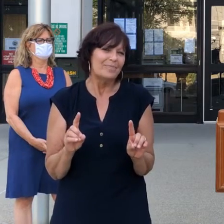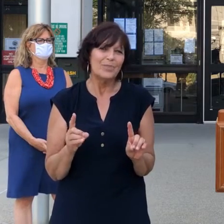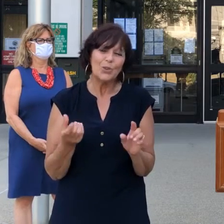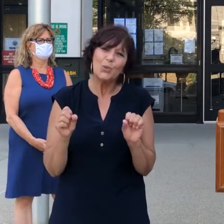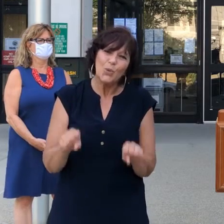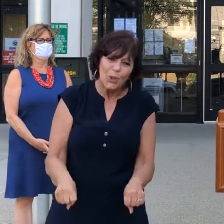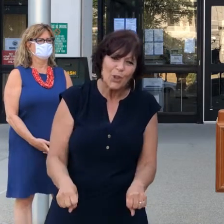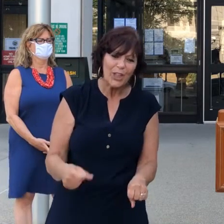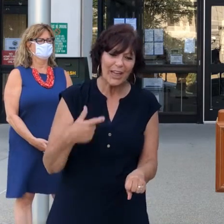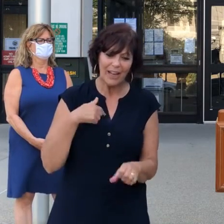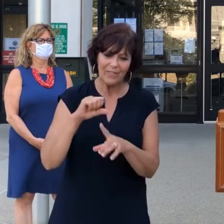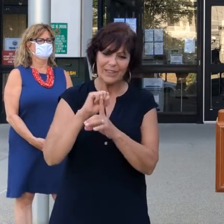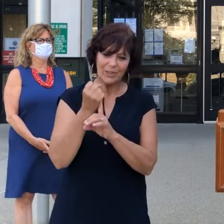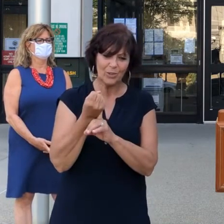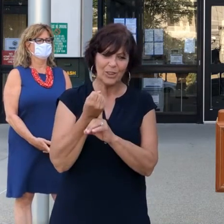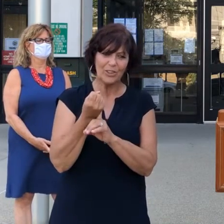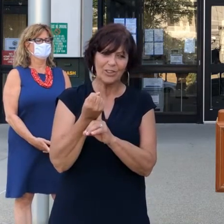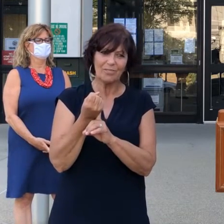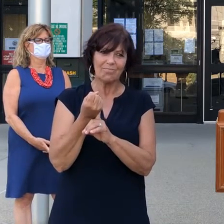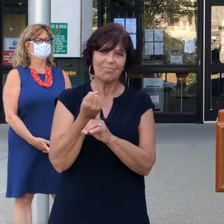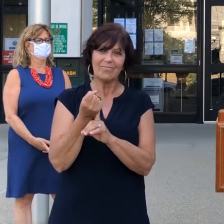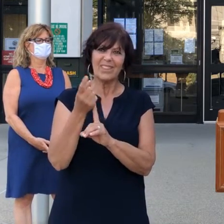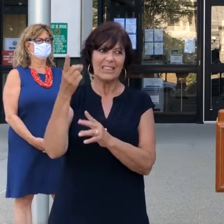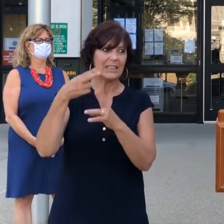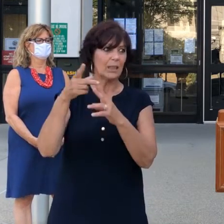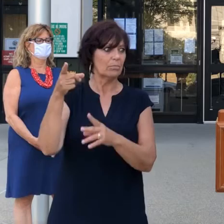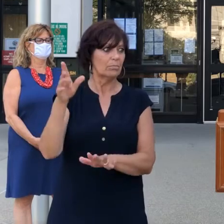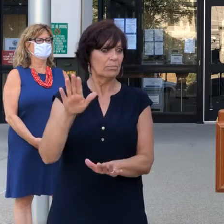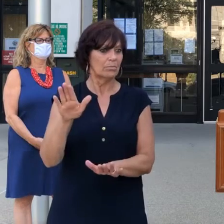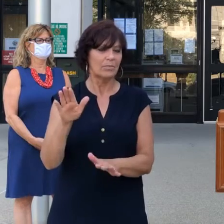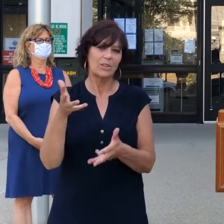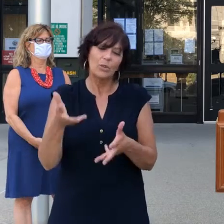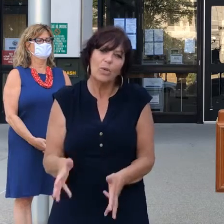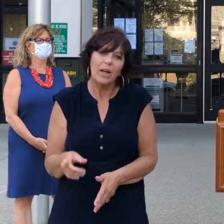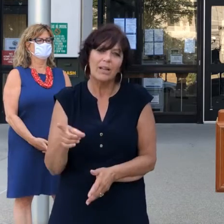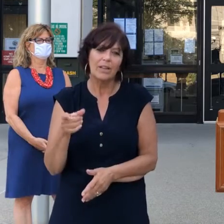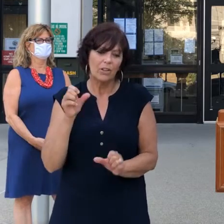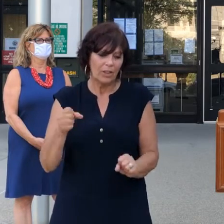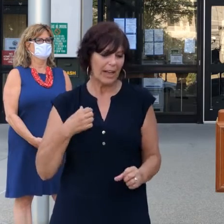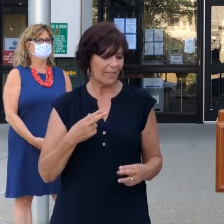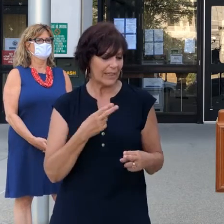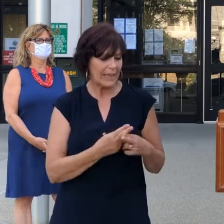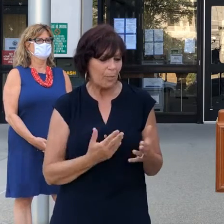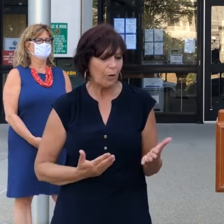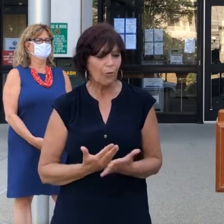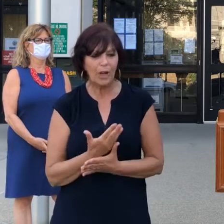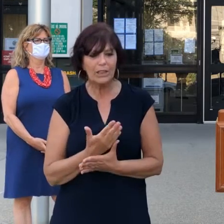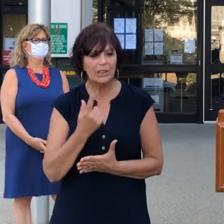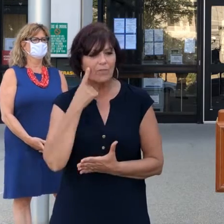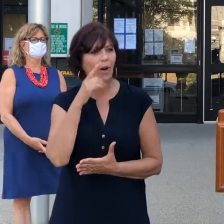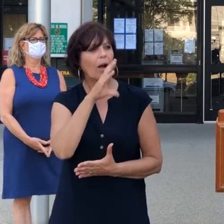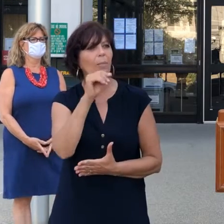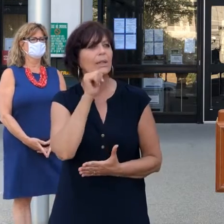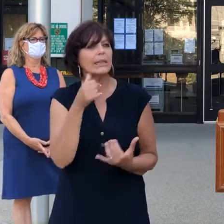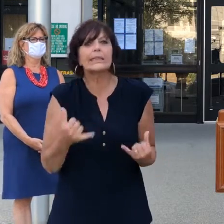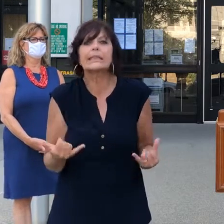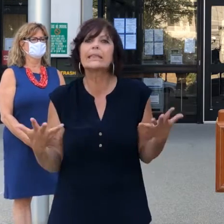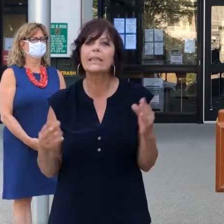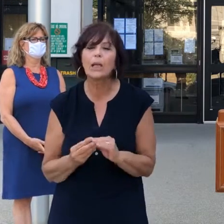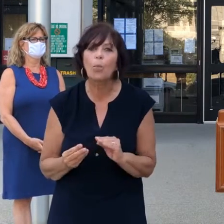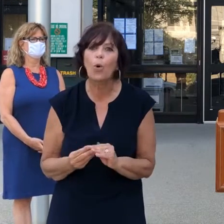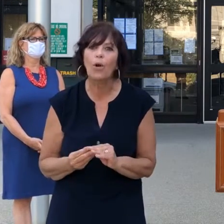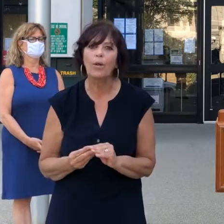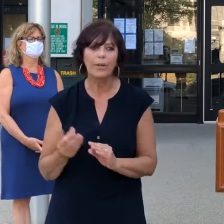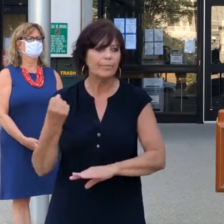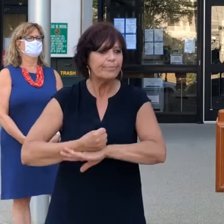you could end up in a situation that you don't want. You could have naming rights on a facility for a company that doesn't exist in your community anymore,